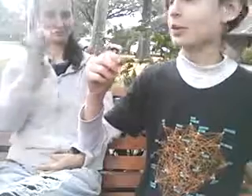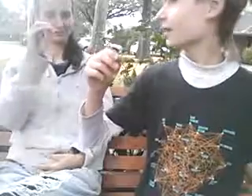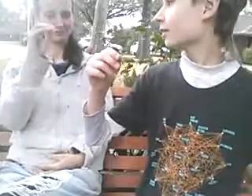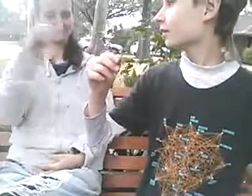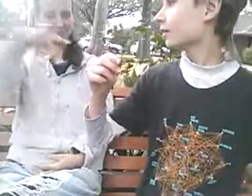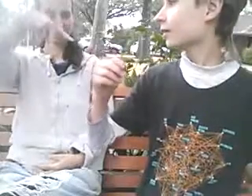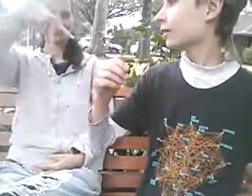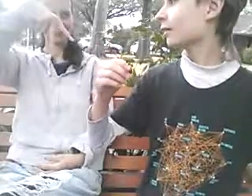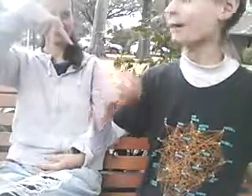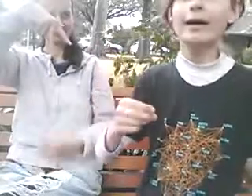again?